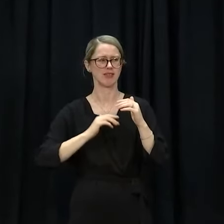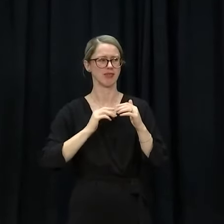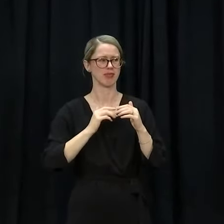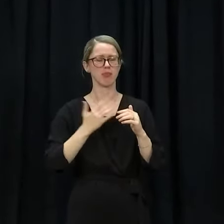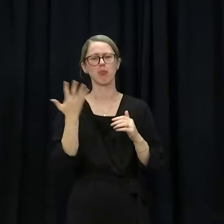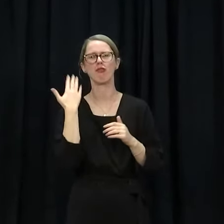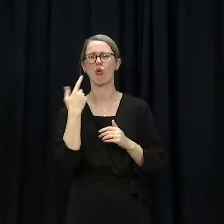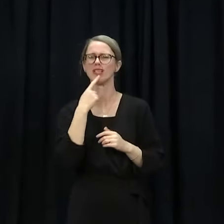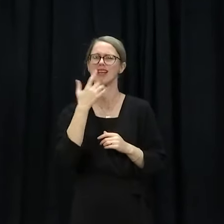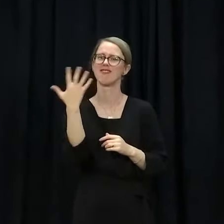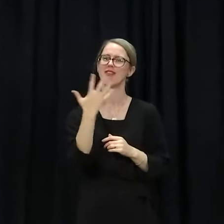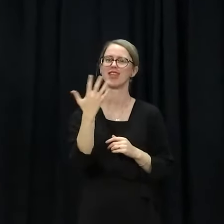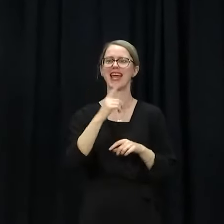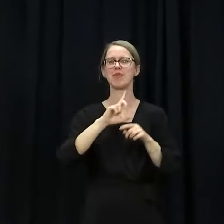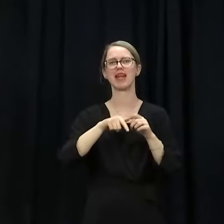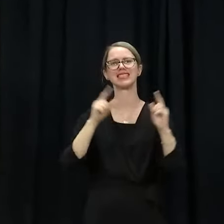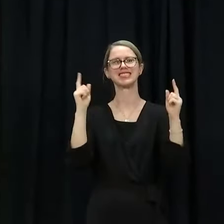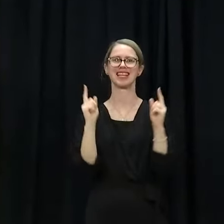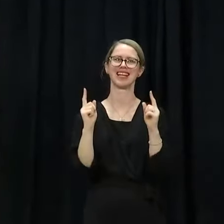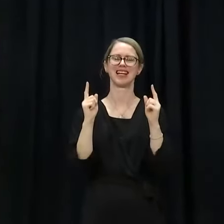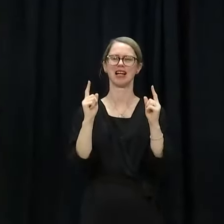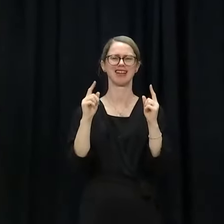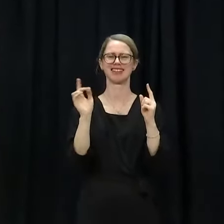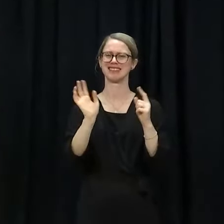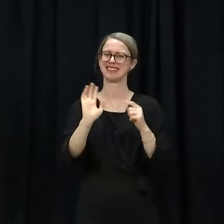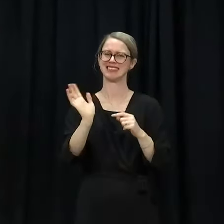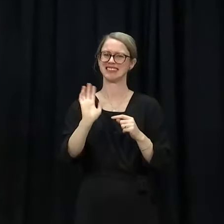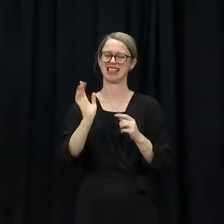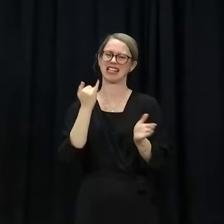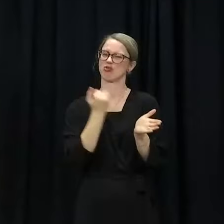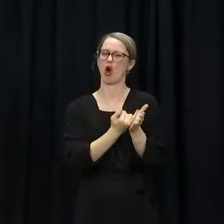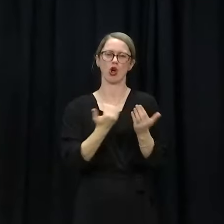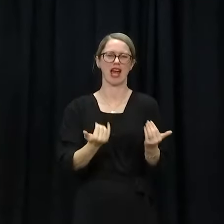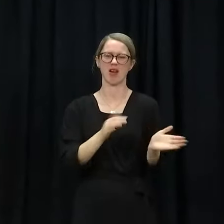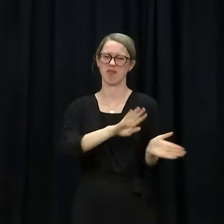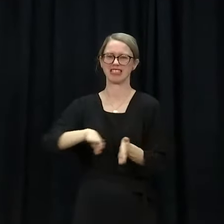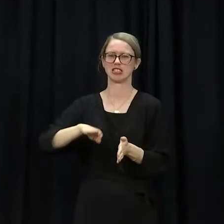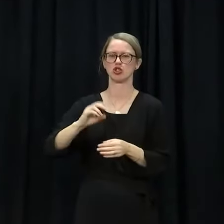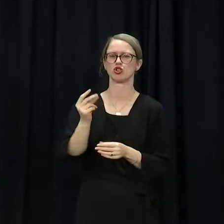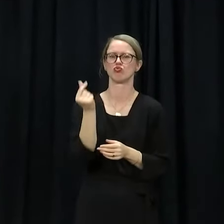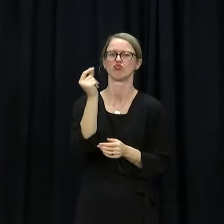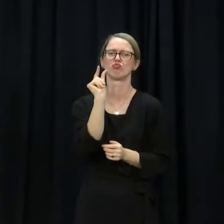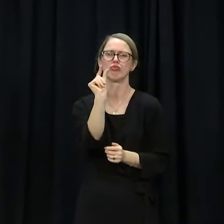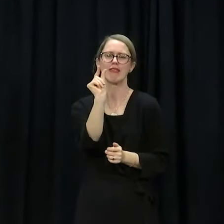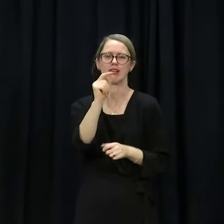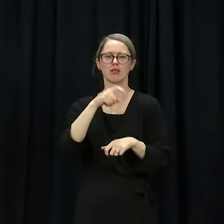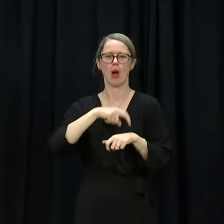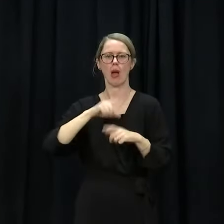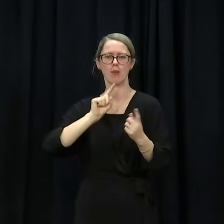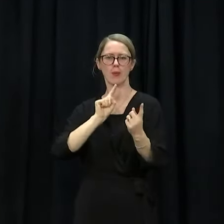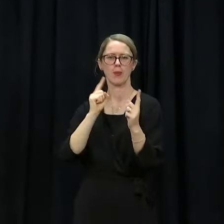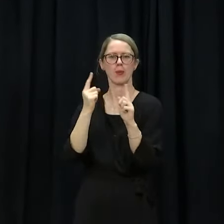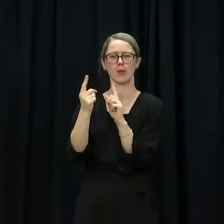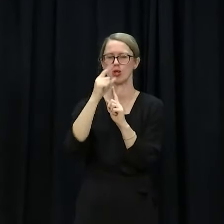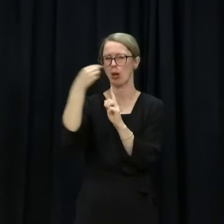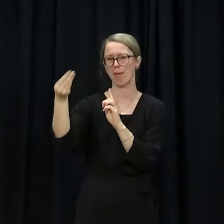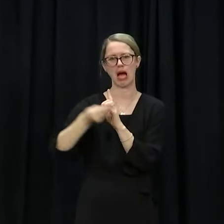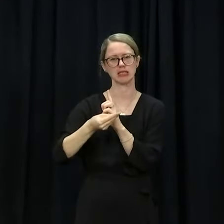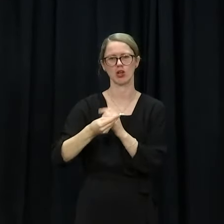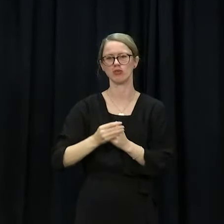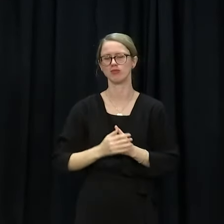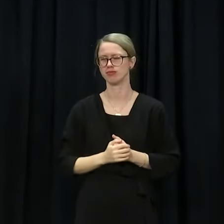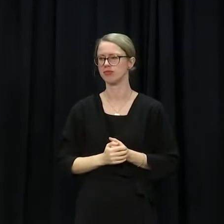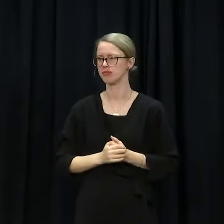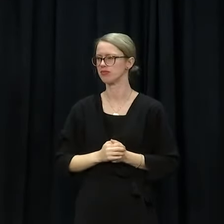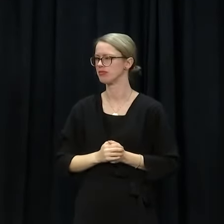to use 15 minutes as the benchmark, but no longer. We look at anything that might be even a transient.